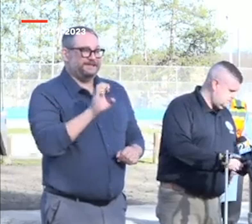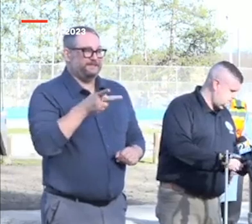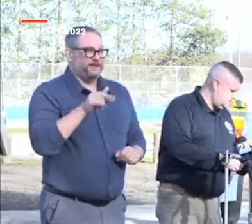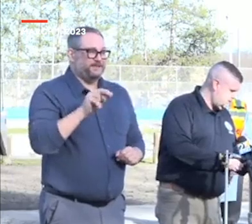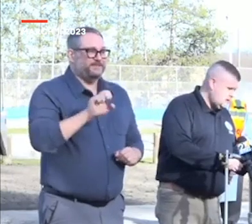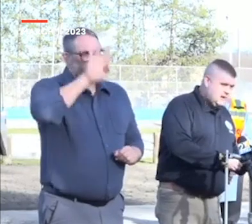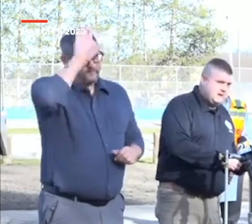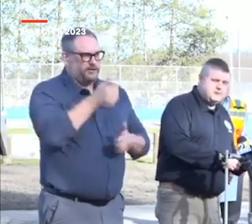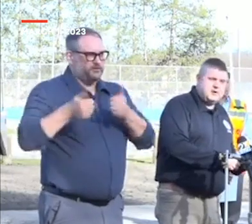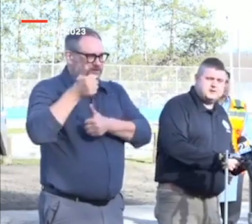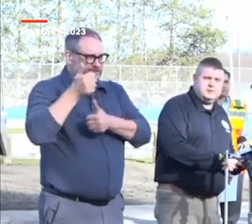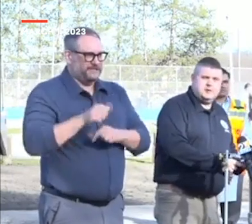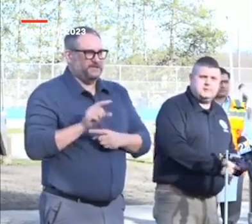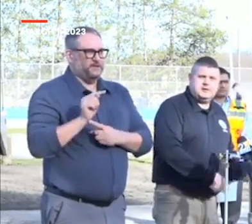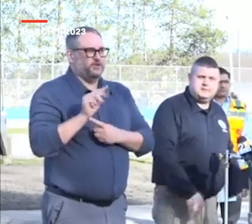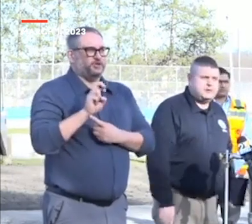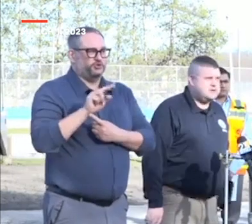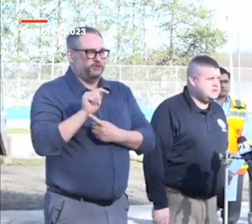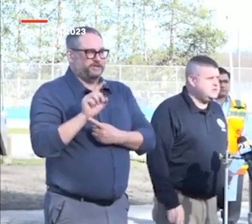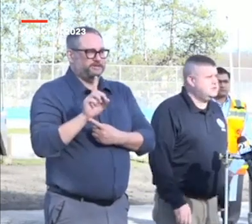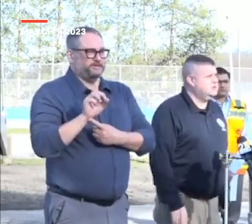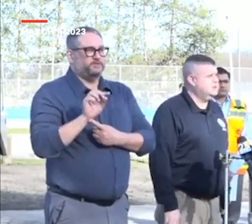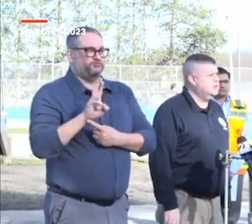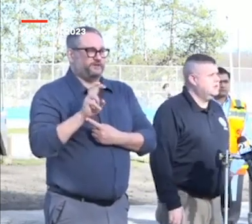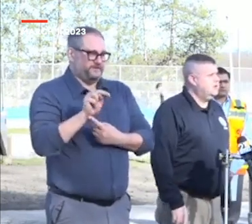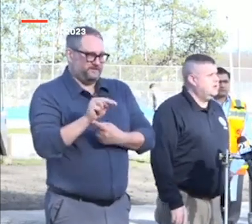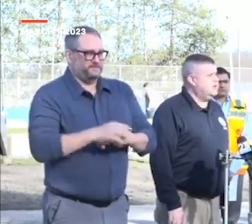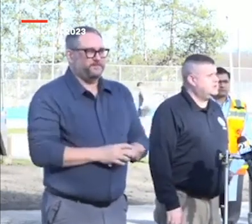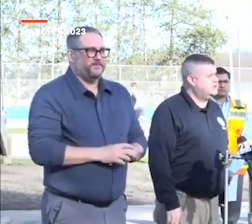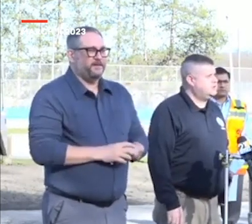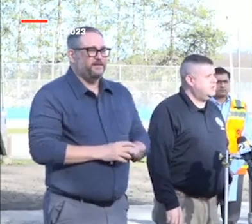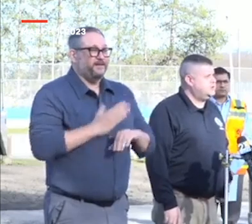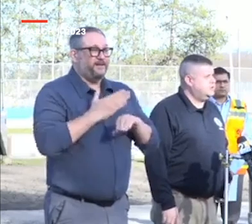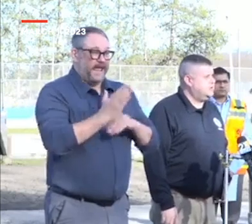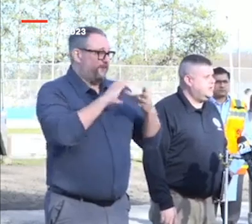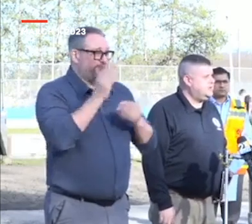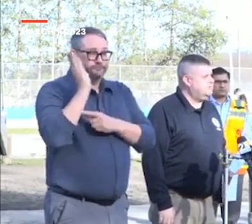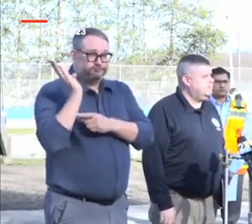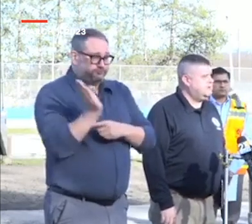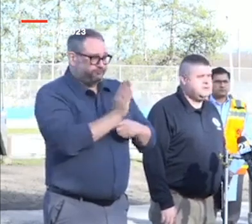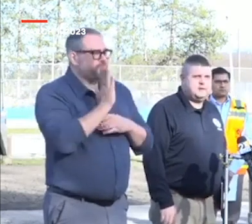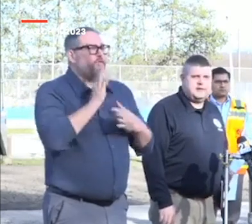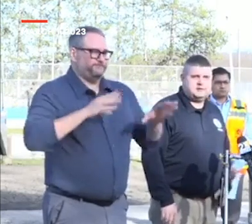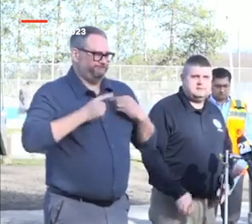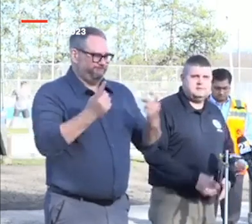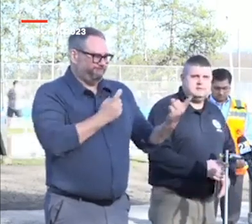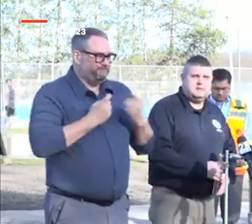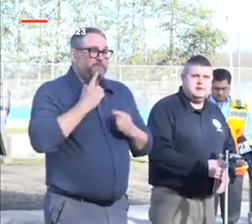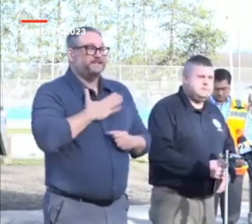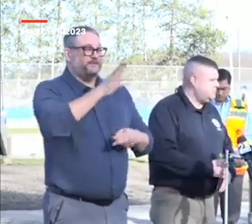Drabick. After remarks, we will open it up for questions. I ask that you state your name and your